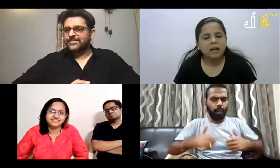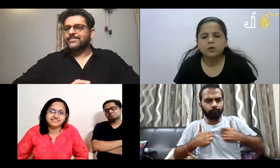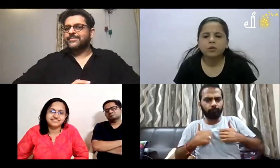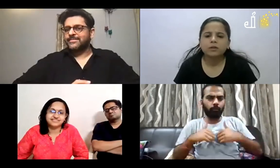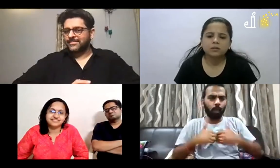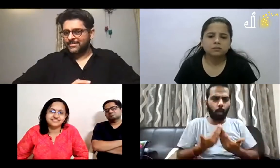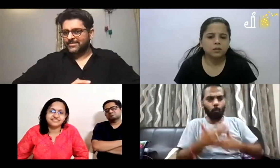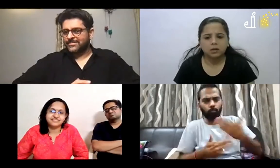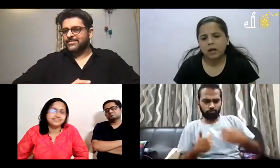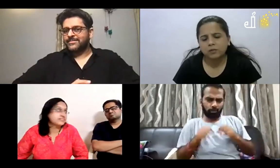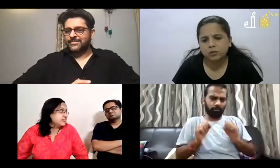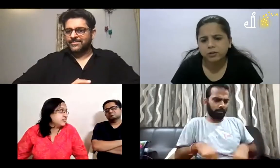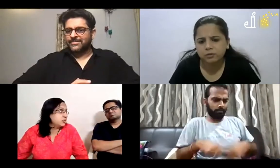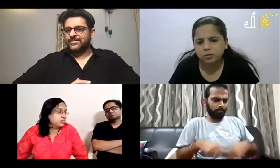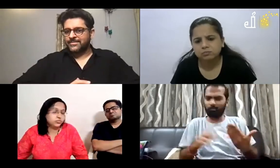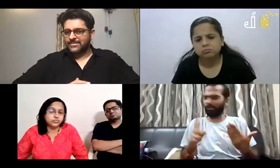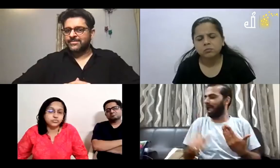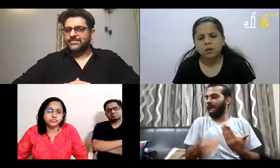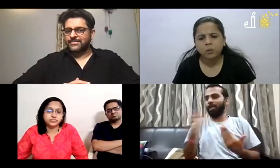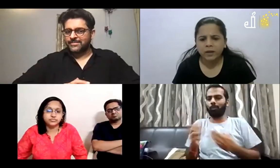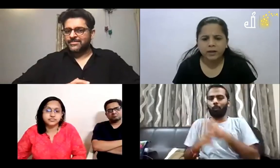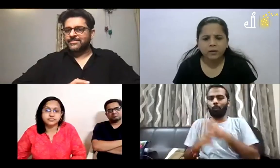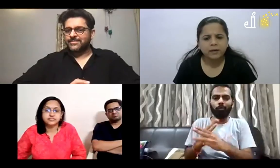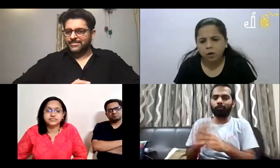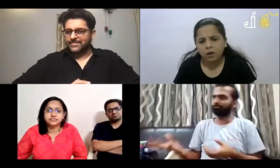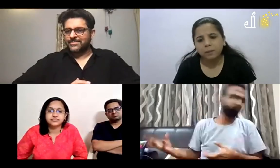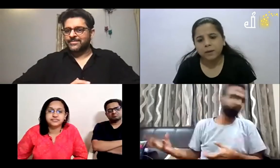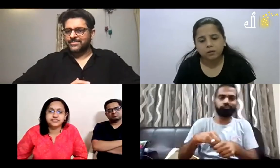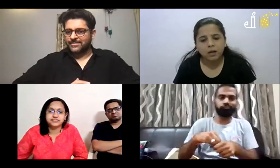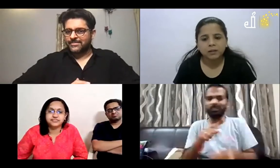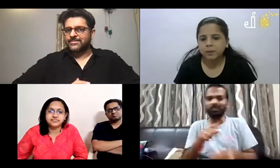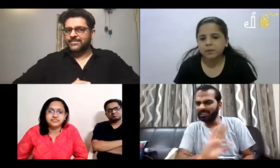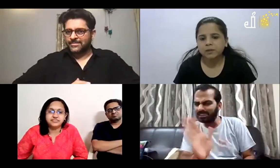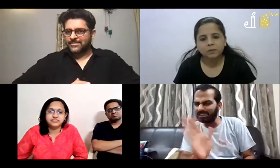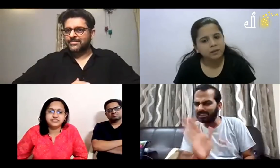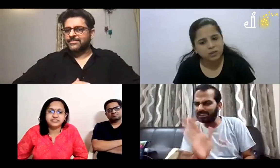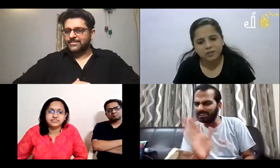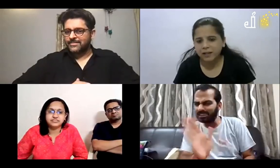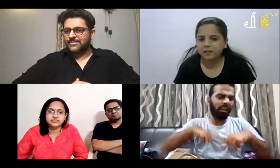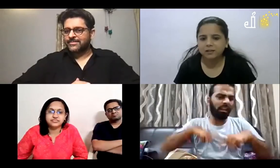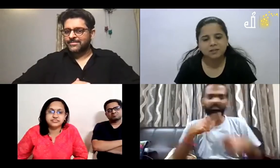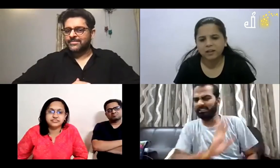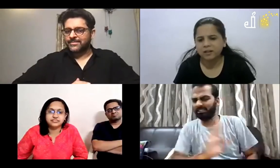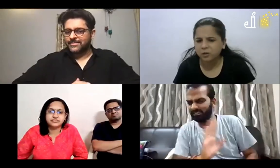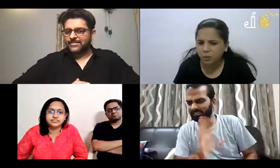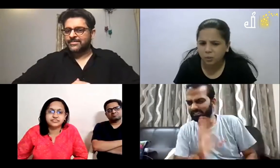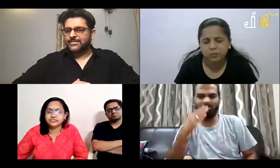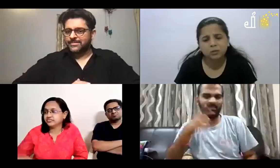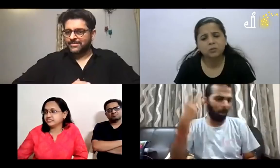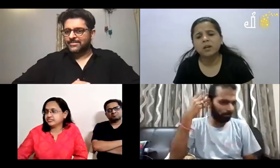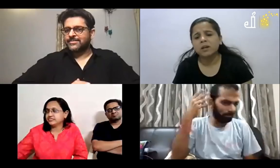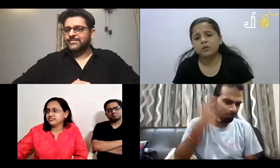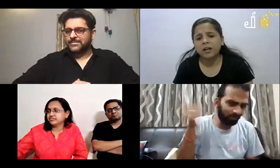and I was not worried at all. But other people, they will just saying the things again and again.